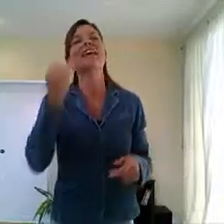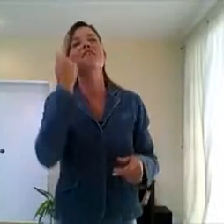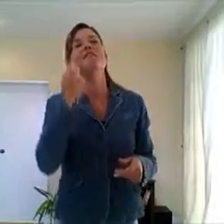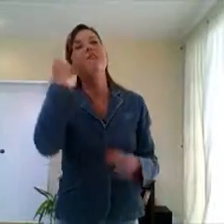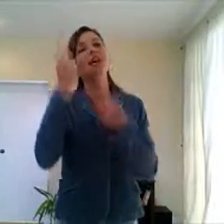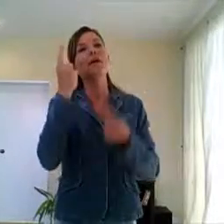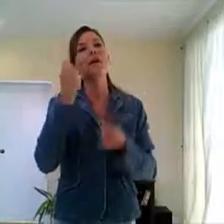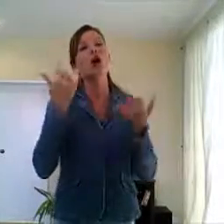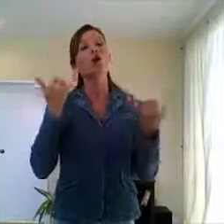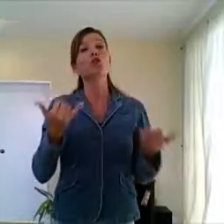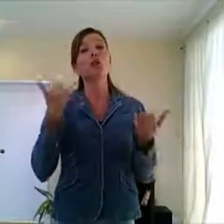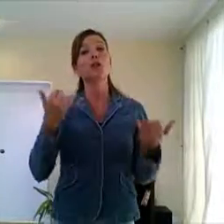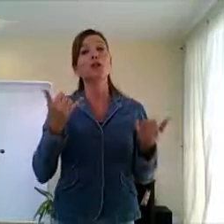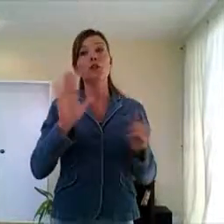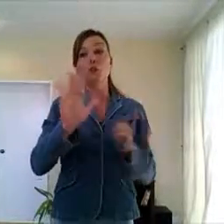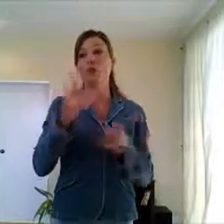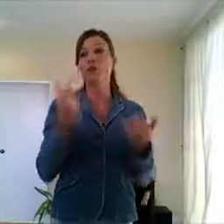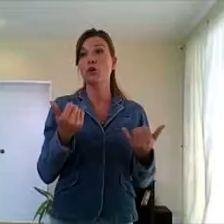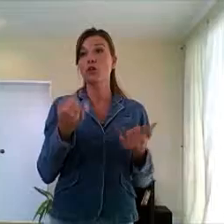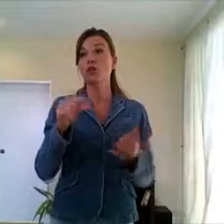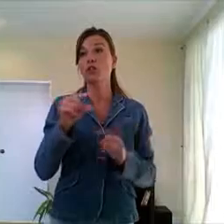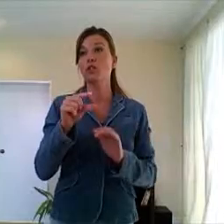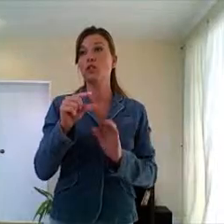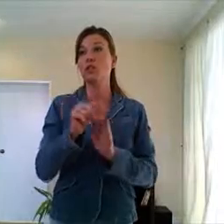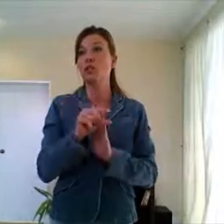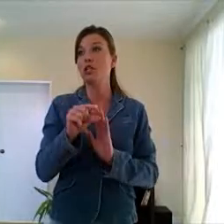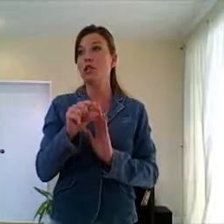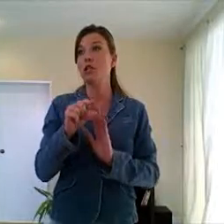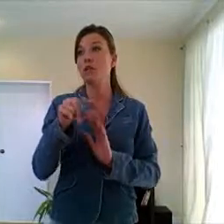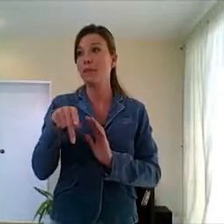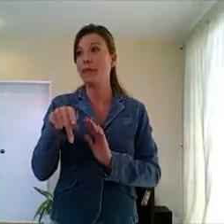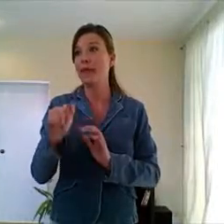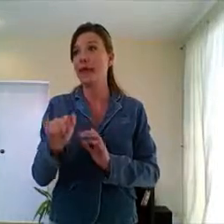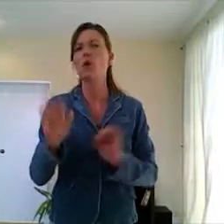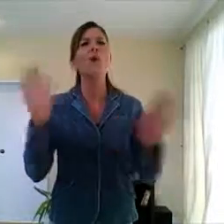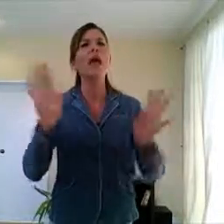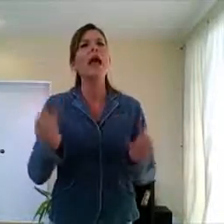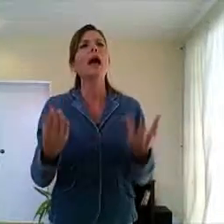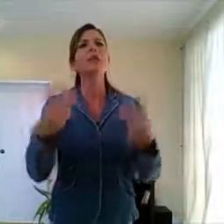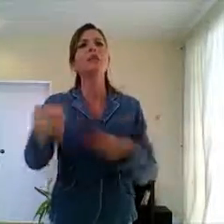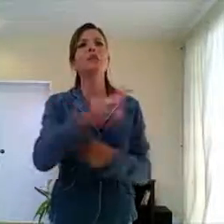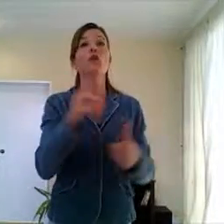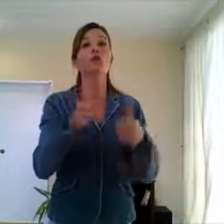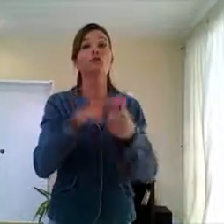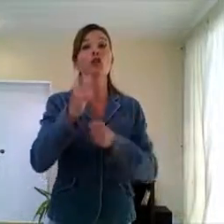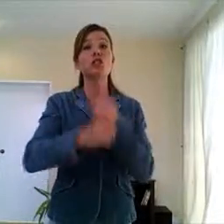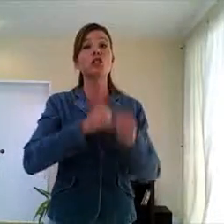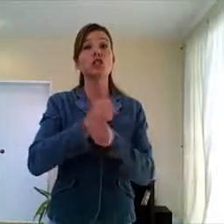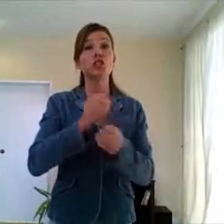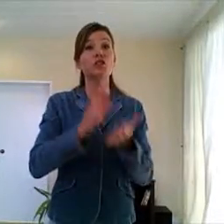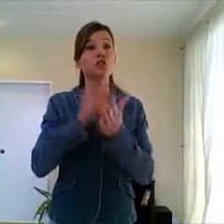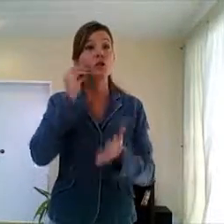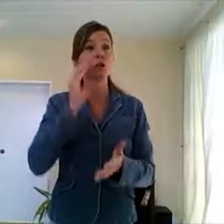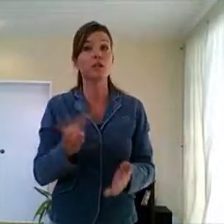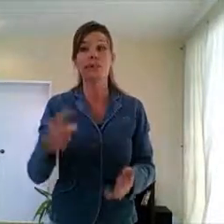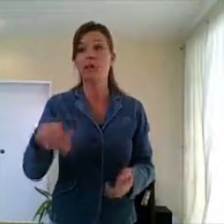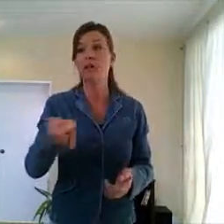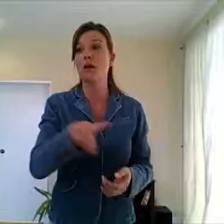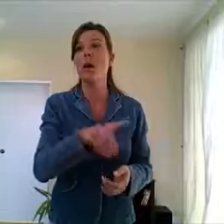current GPA, well, how many people are first year students? Ah, okay, so this is just your first semester. Ah, got